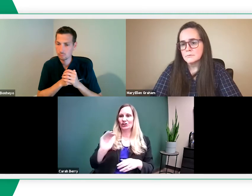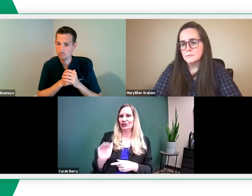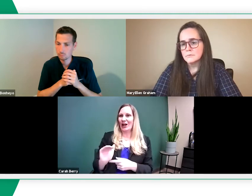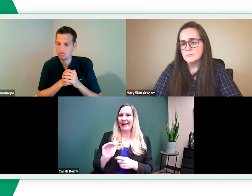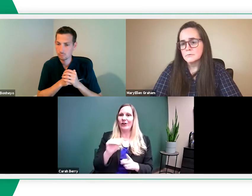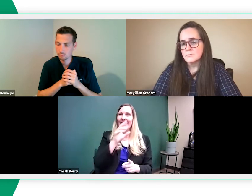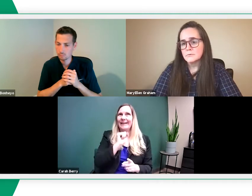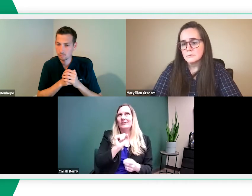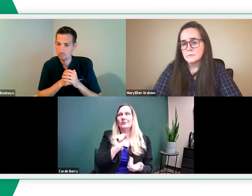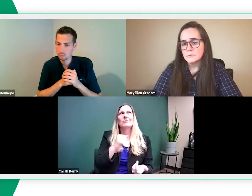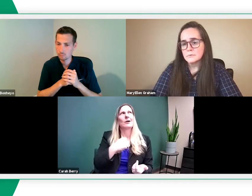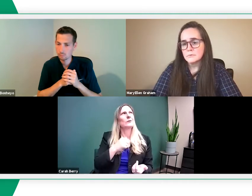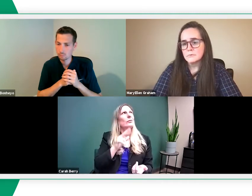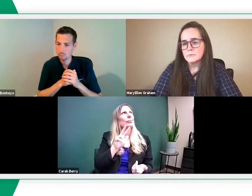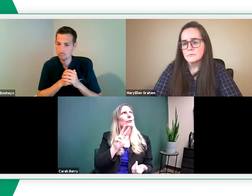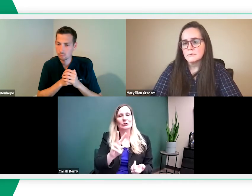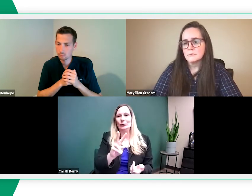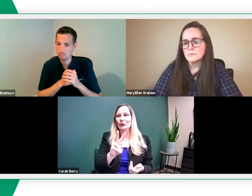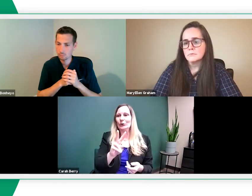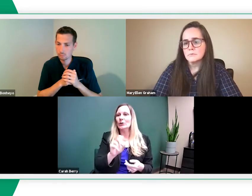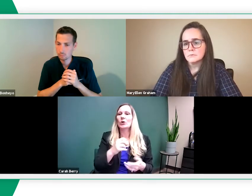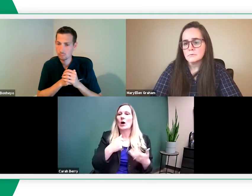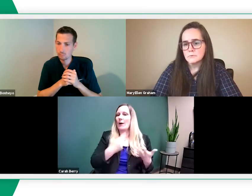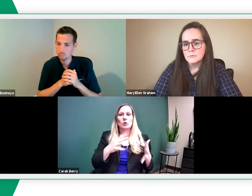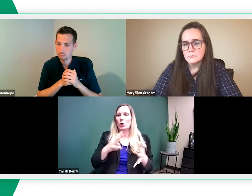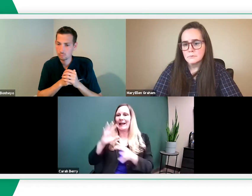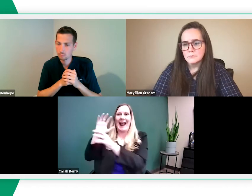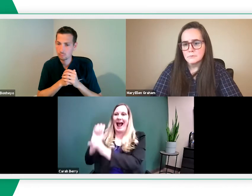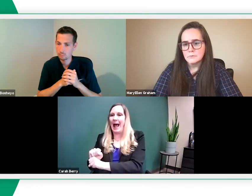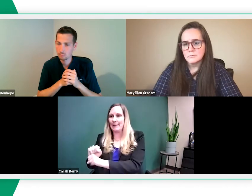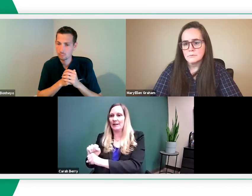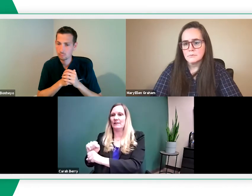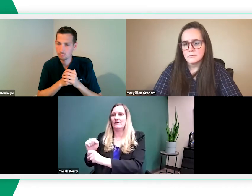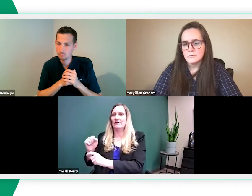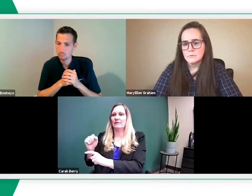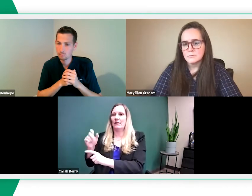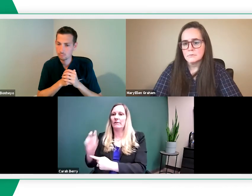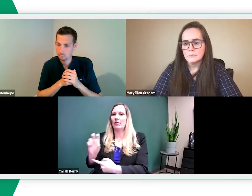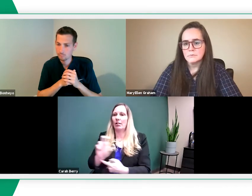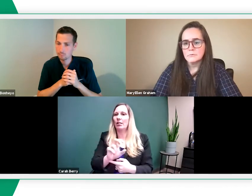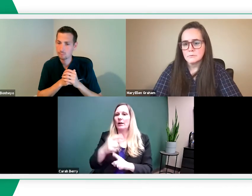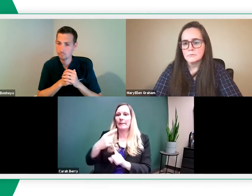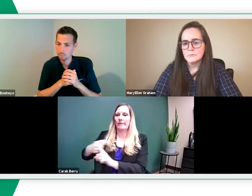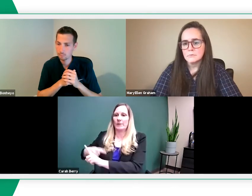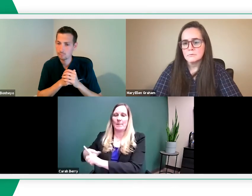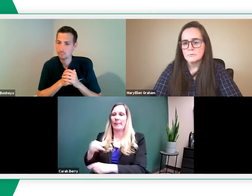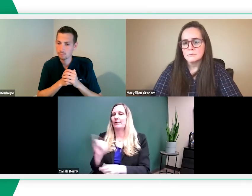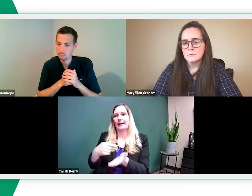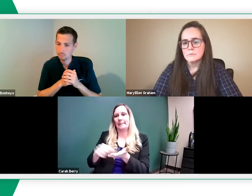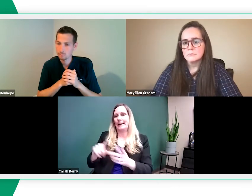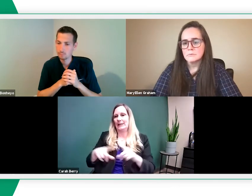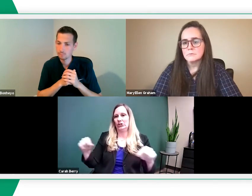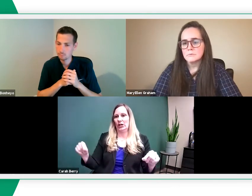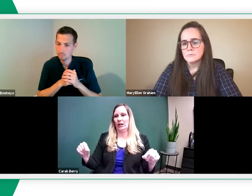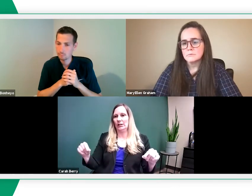the time you're in, I had my first child, I was 32 when I had my first child. I was already in the habit